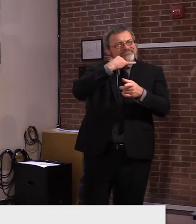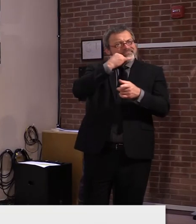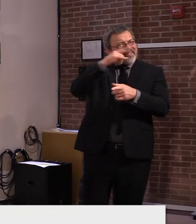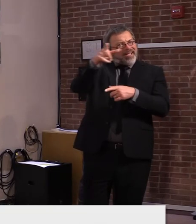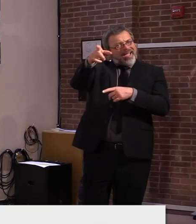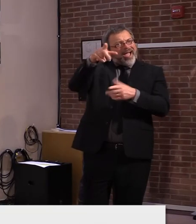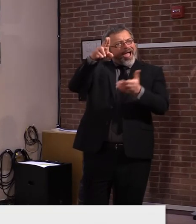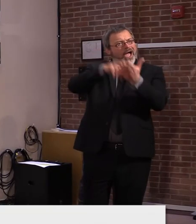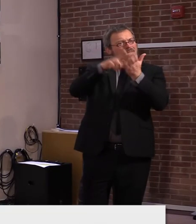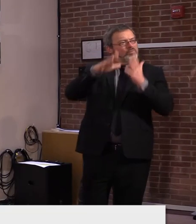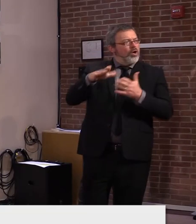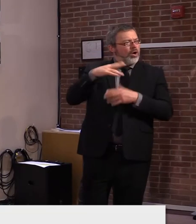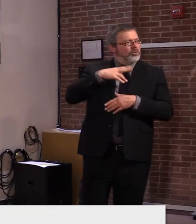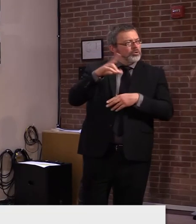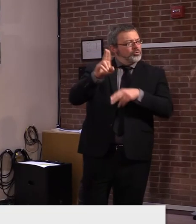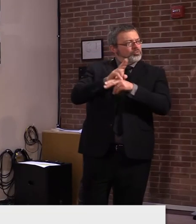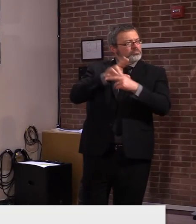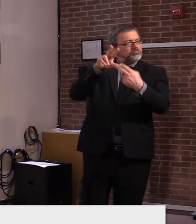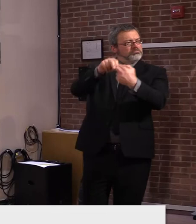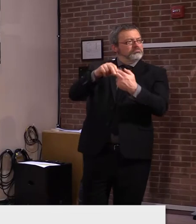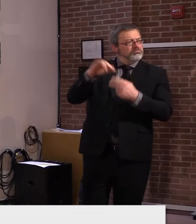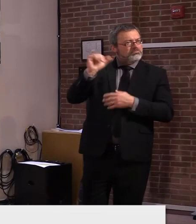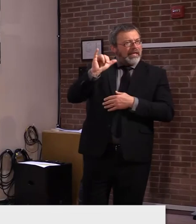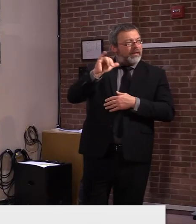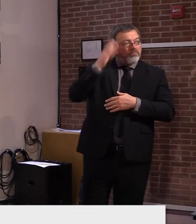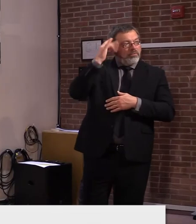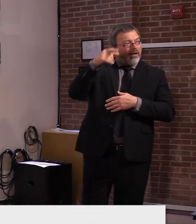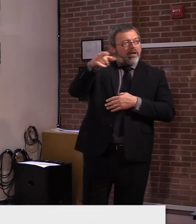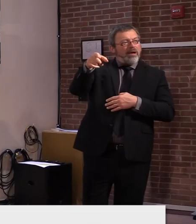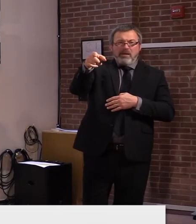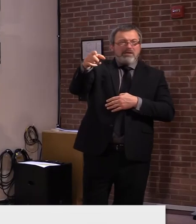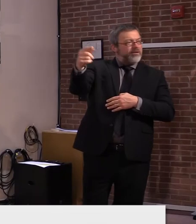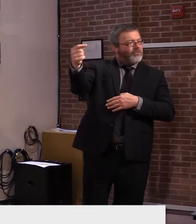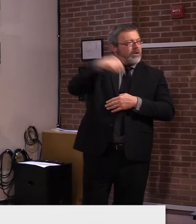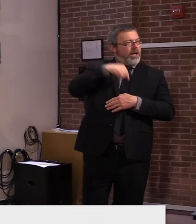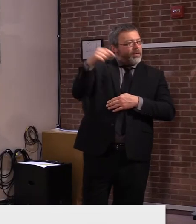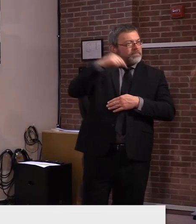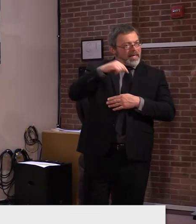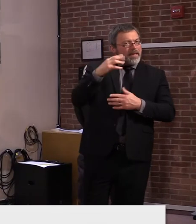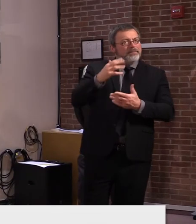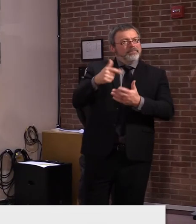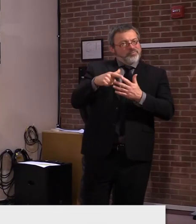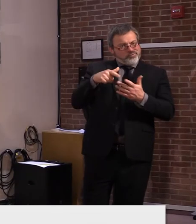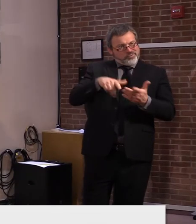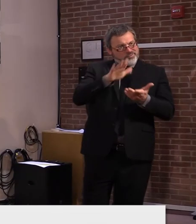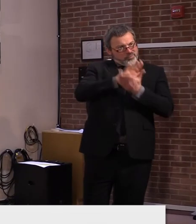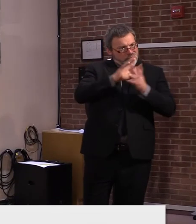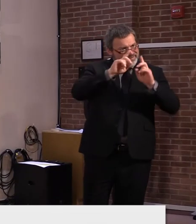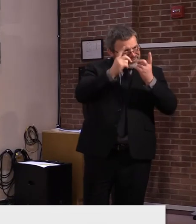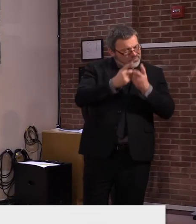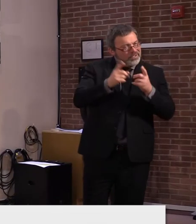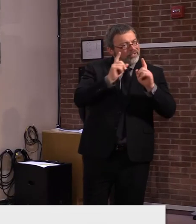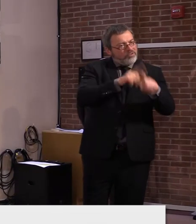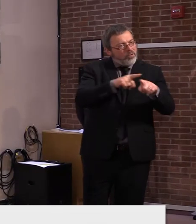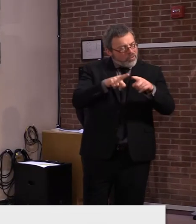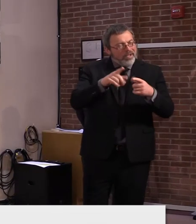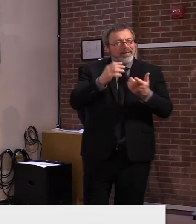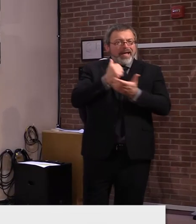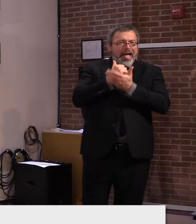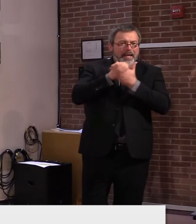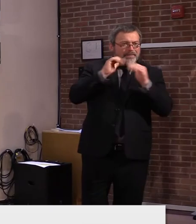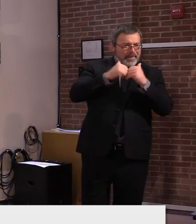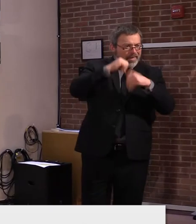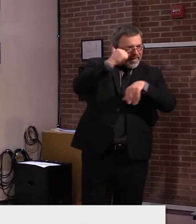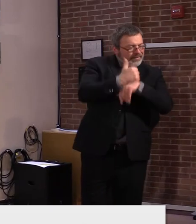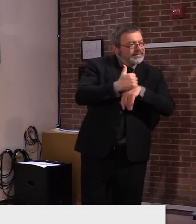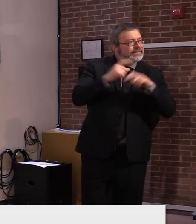going into school buildings and actually helping those schools conduct the test. Is there a reason have you explored that option? Is there a reason